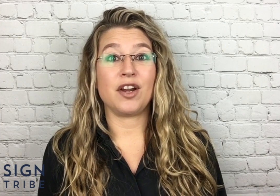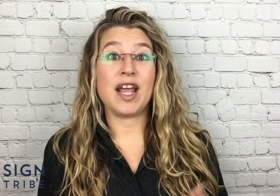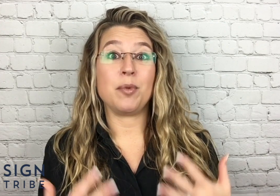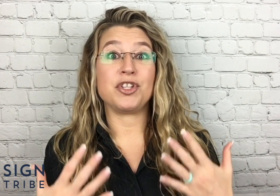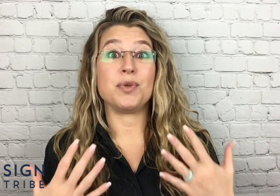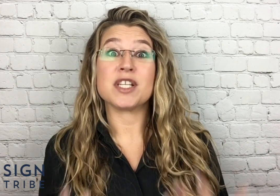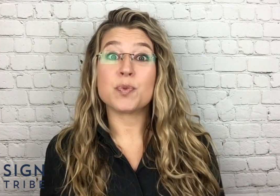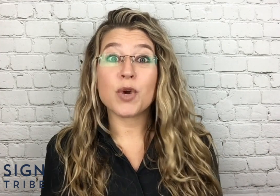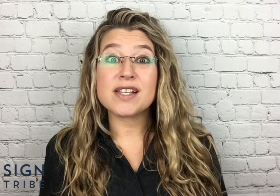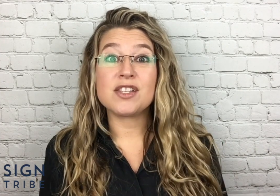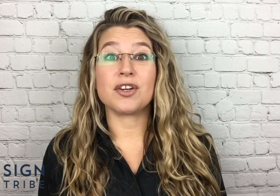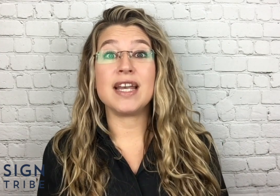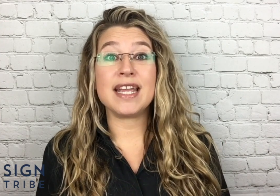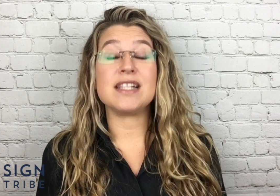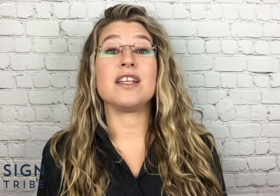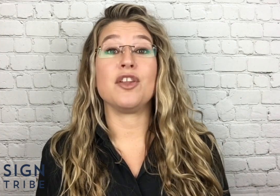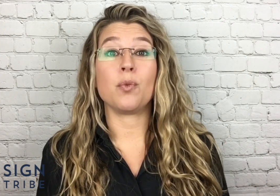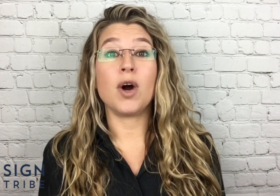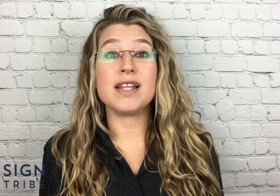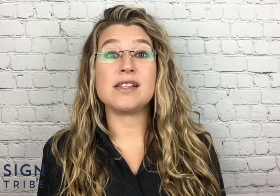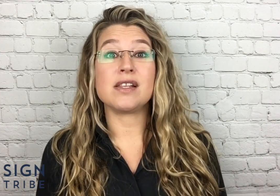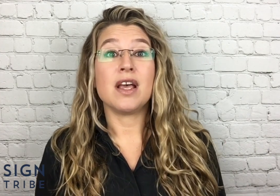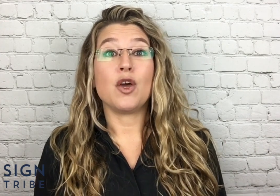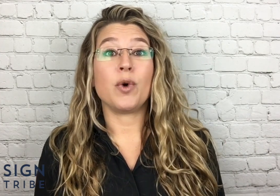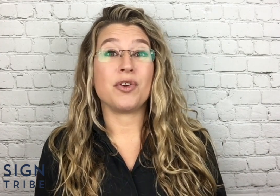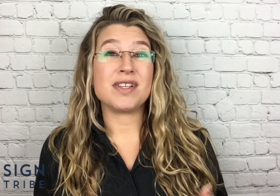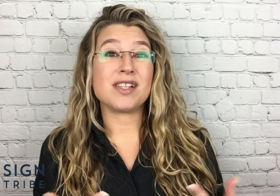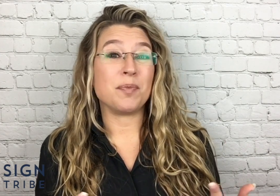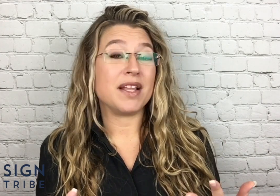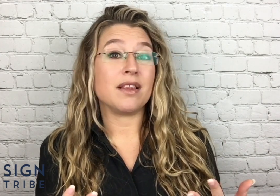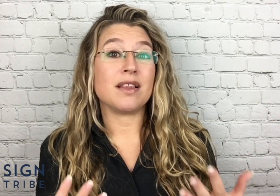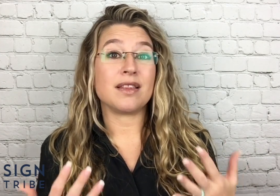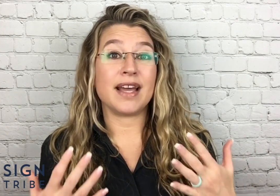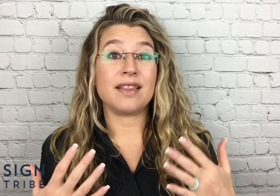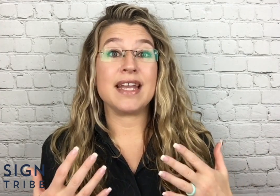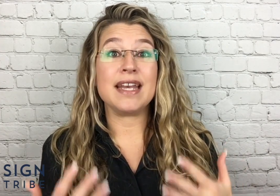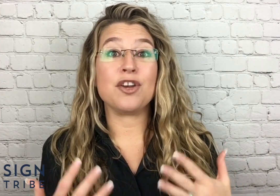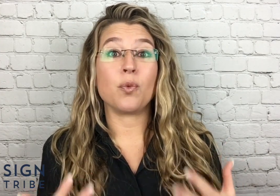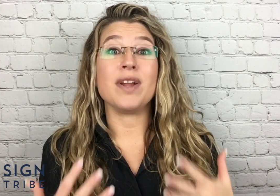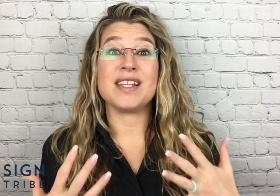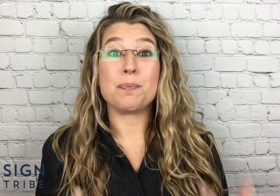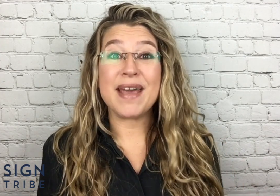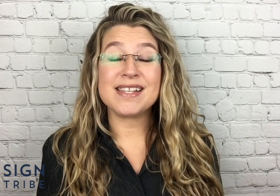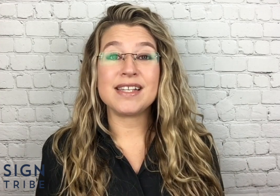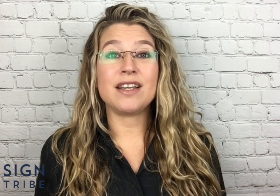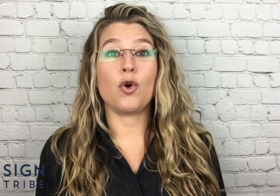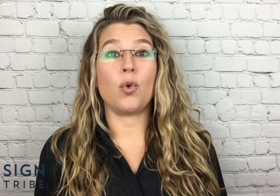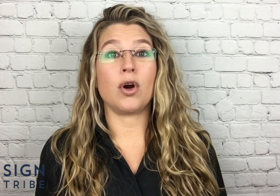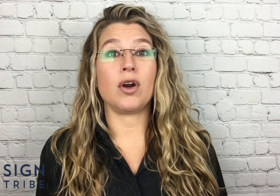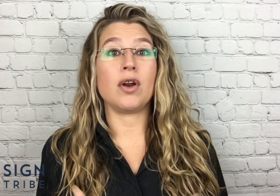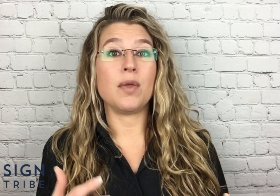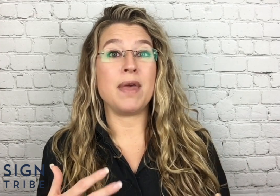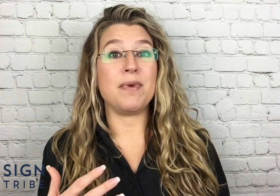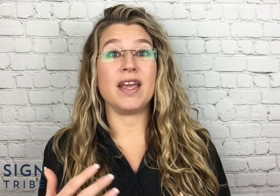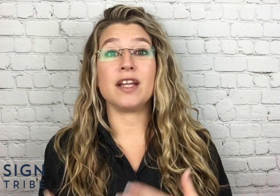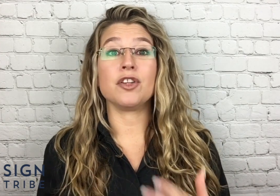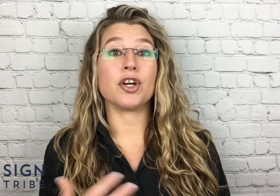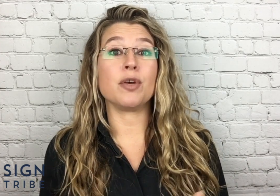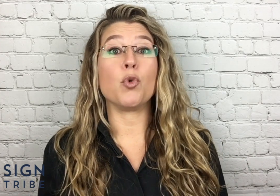able to express their needs and their wants, whether it's something that they need or want that's basic, or maybe they can learn more